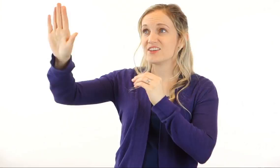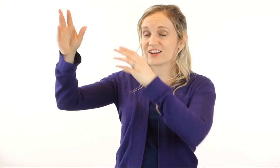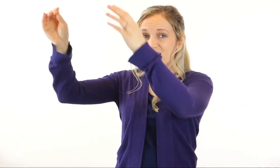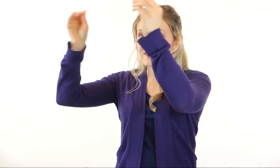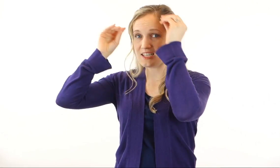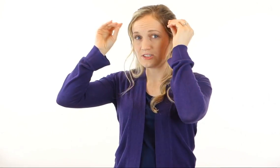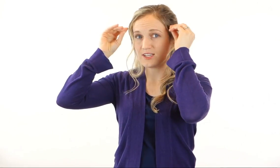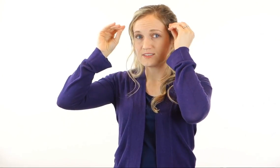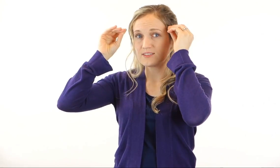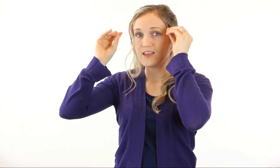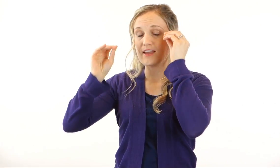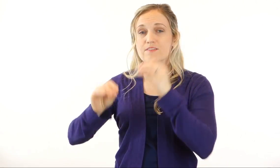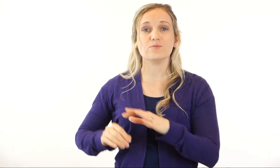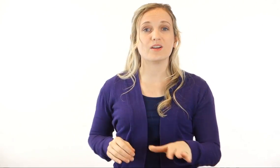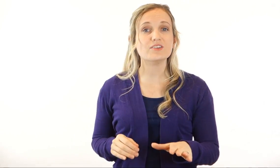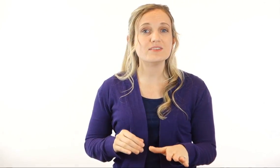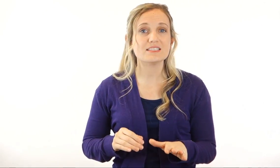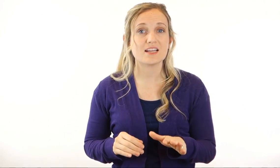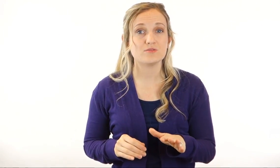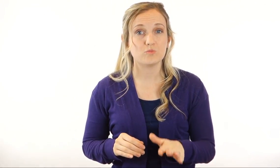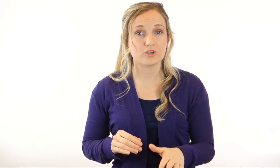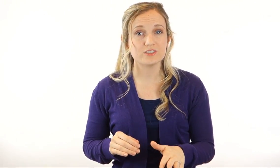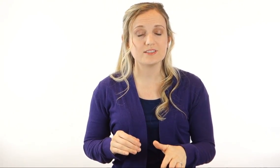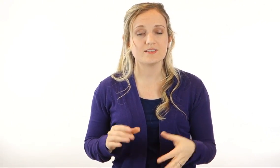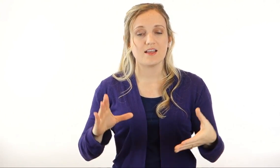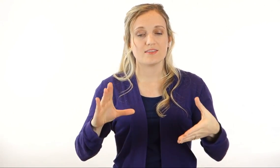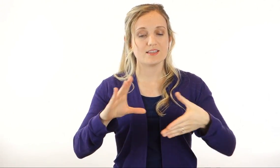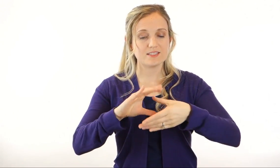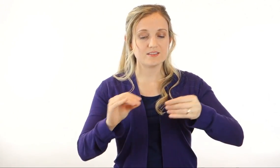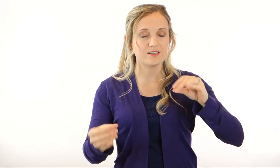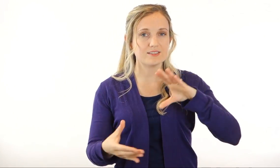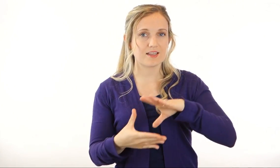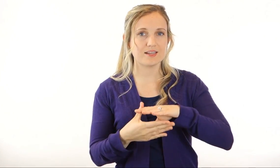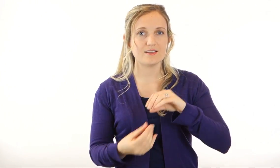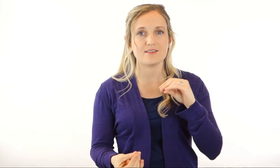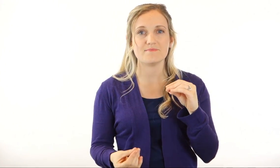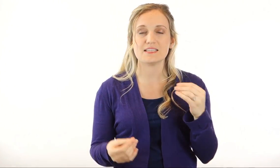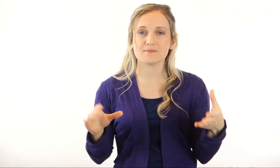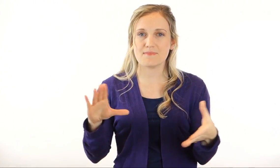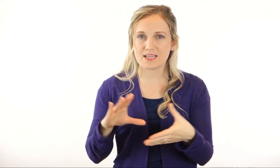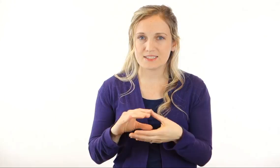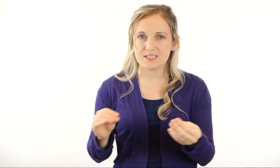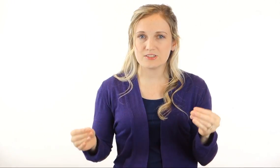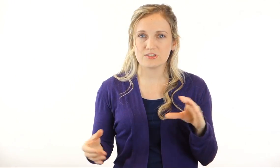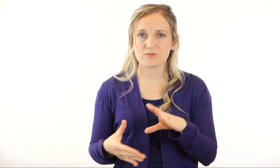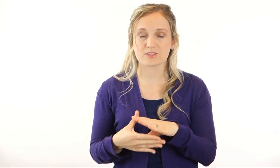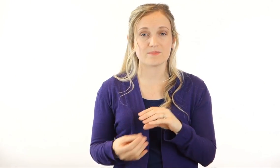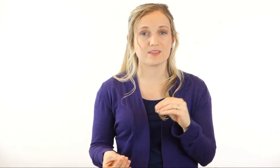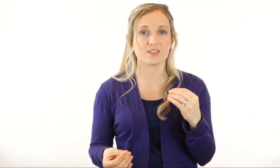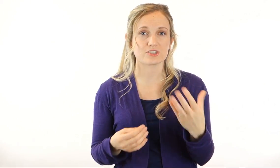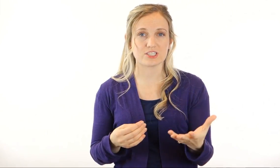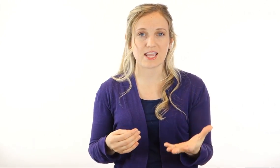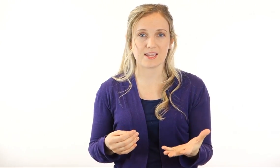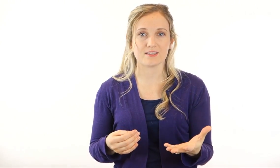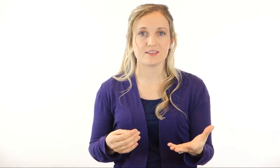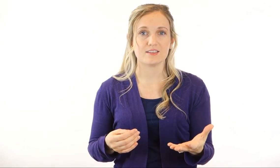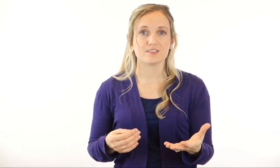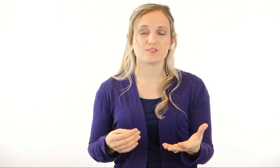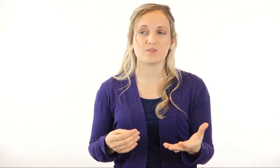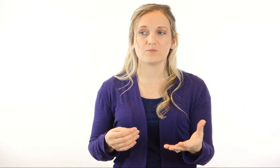They're his teachings. If you want to do the sign words, this is a good sign. It means message or something that you're saying. So